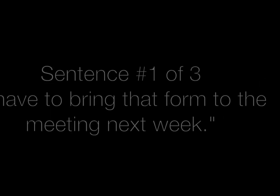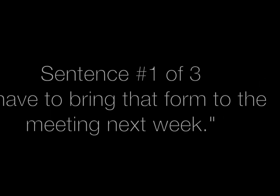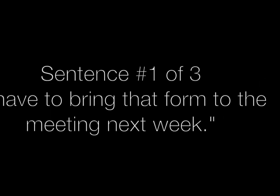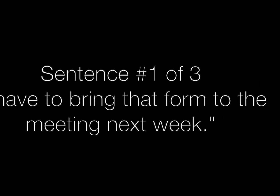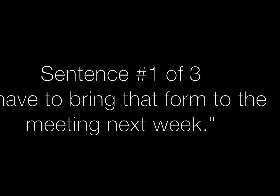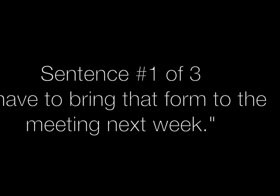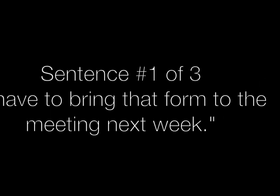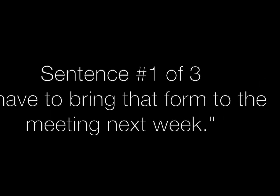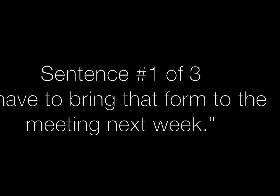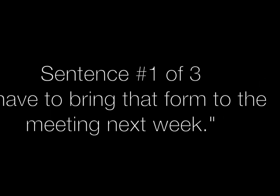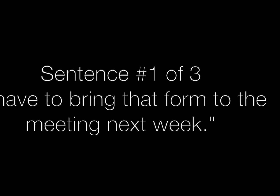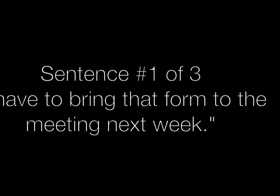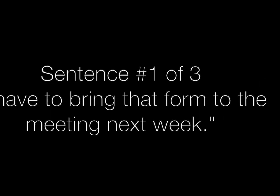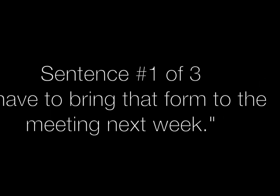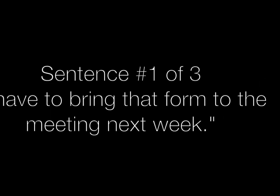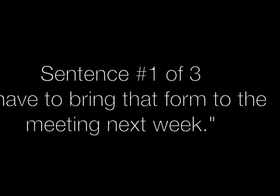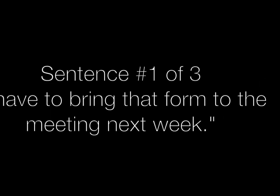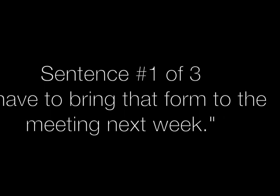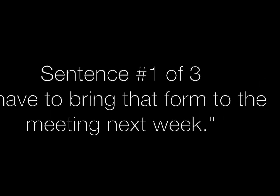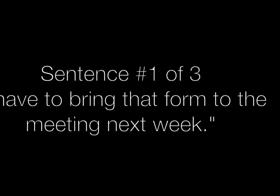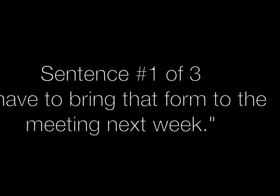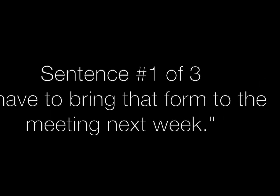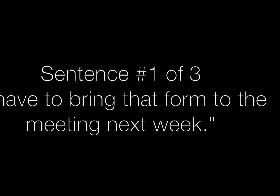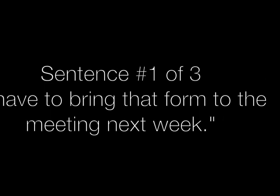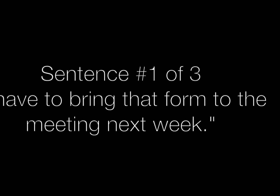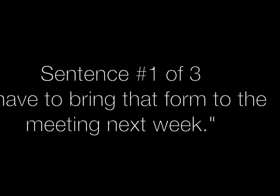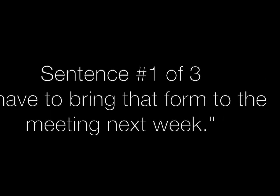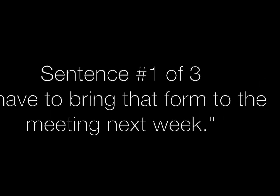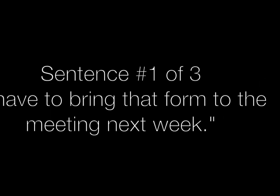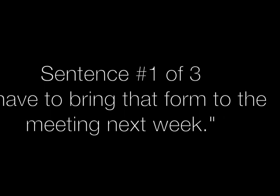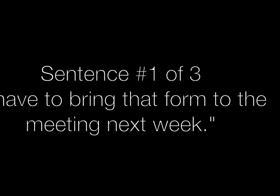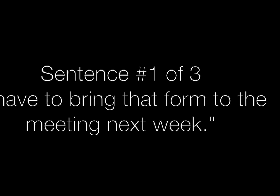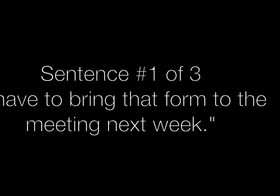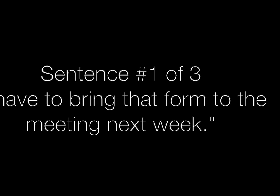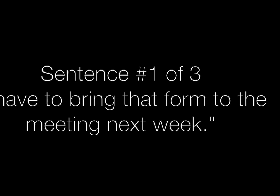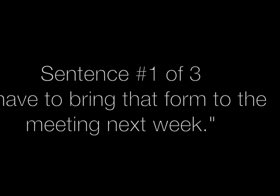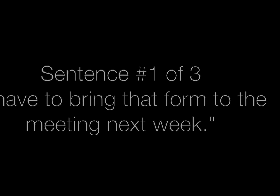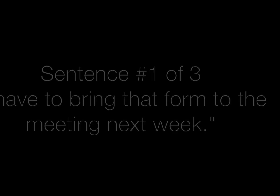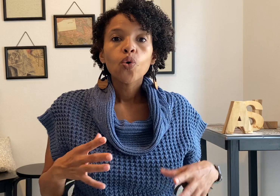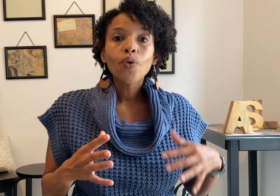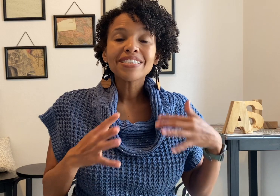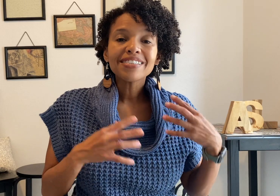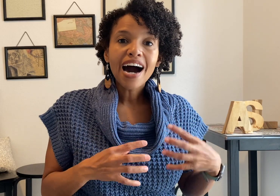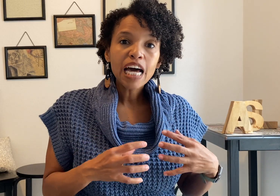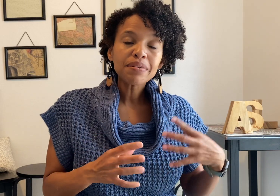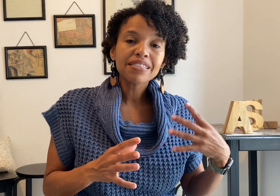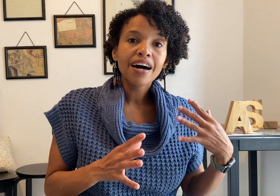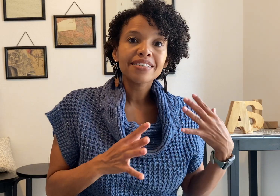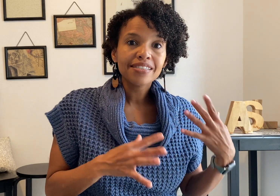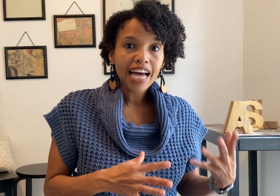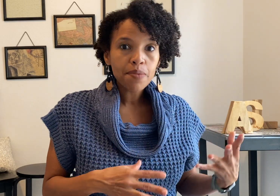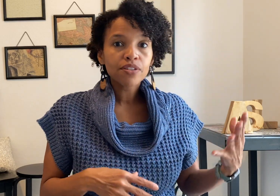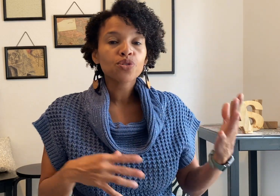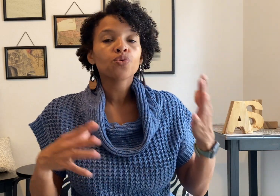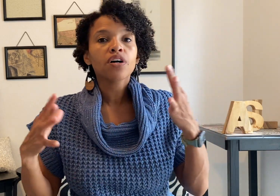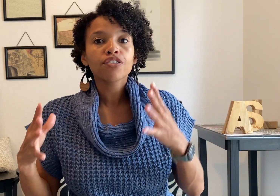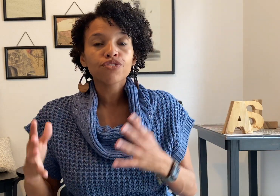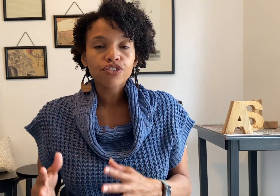First sentence, I have to bring that form to the meeting next week. When time is not established or understood